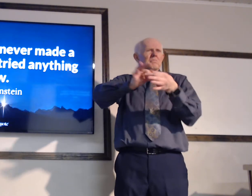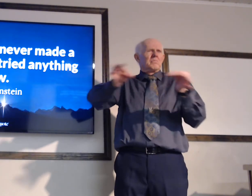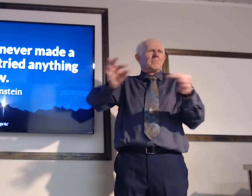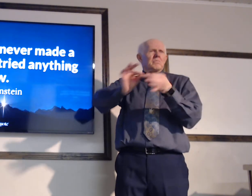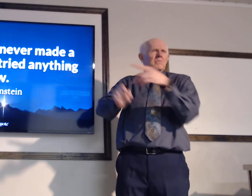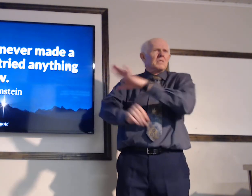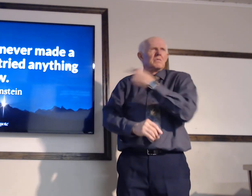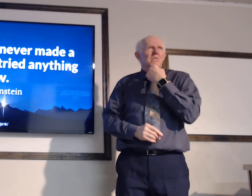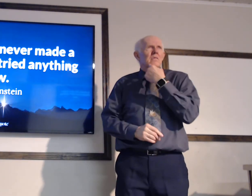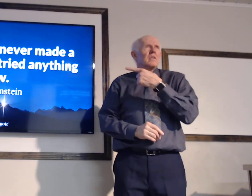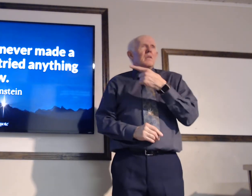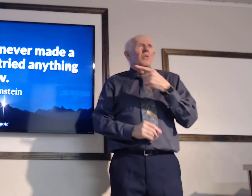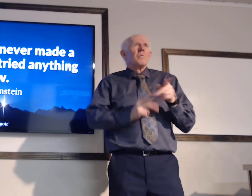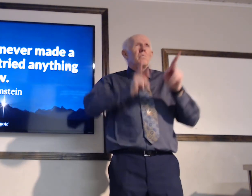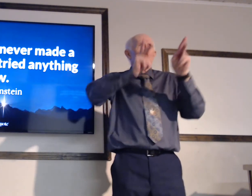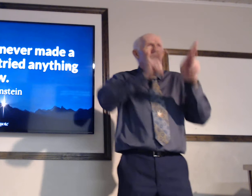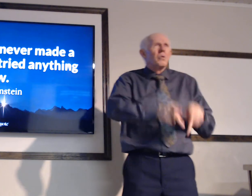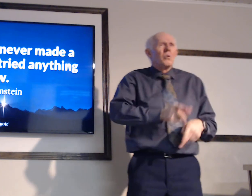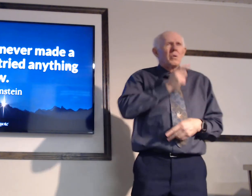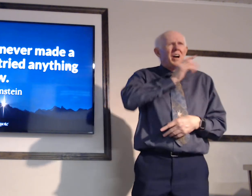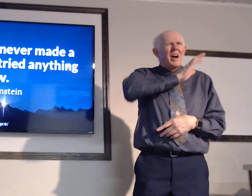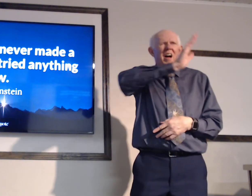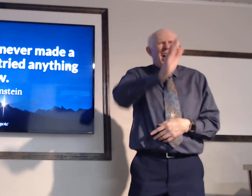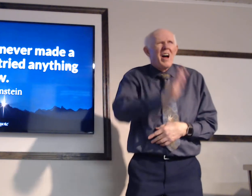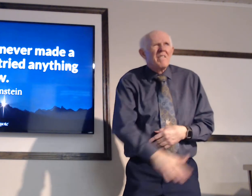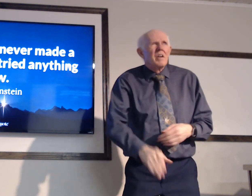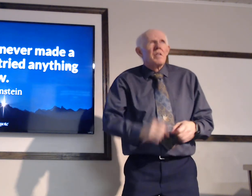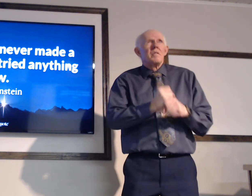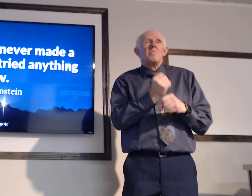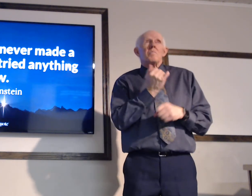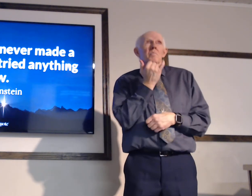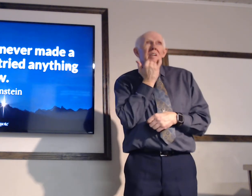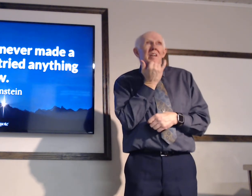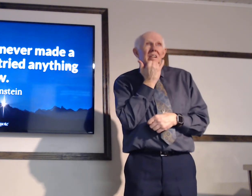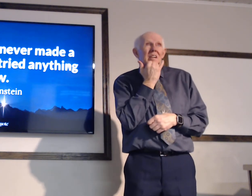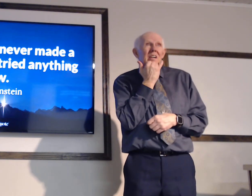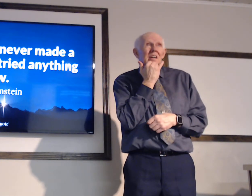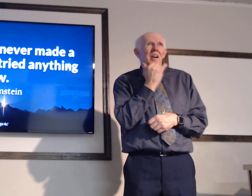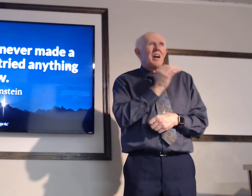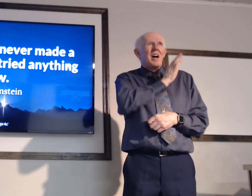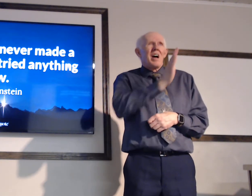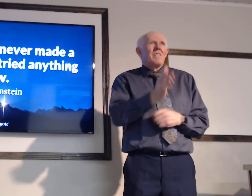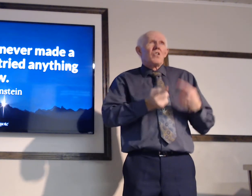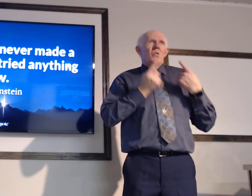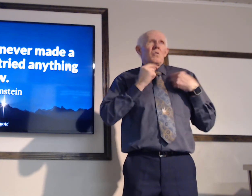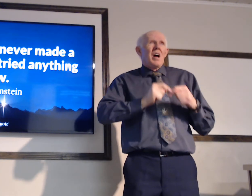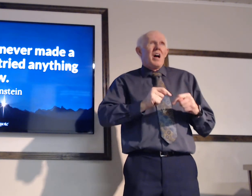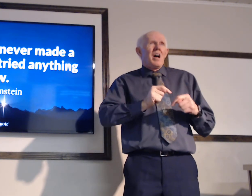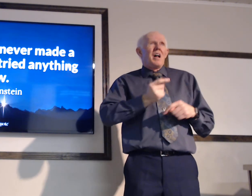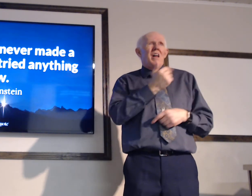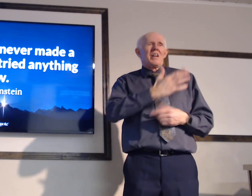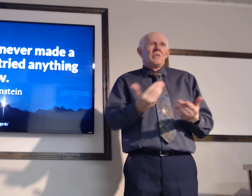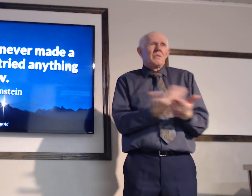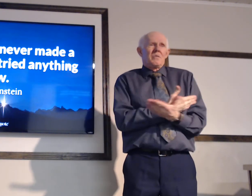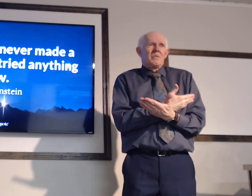Albert Einstein, this was his saying, a person who never made a mistake never tried anything